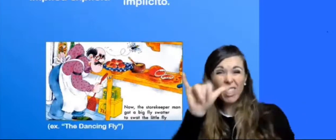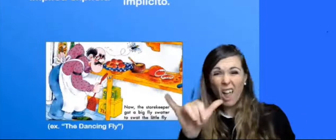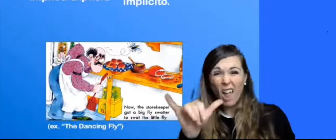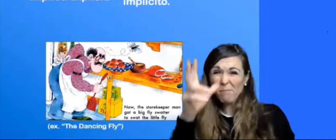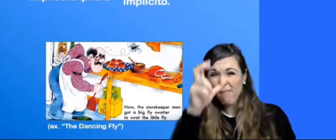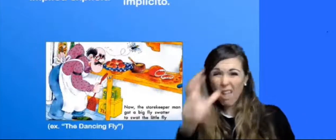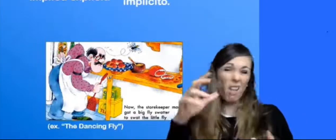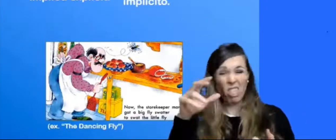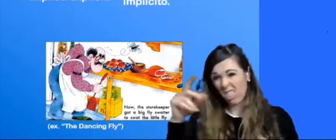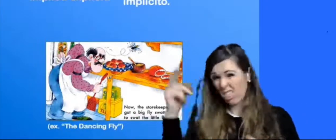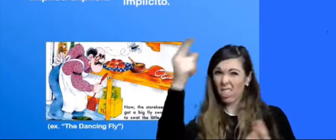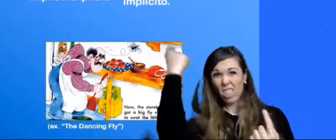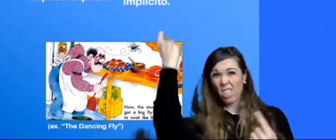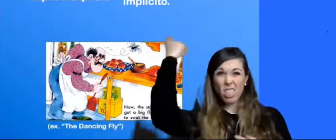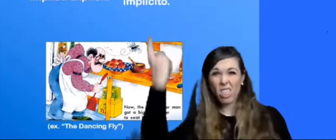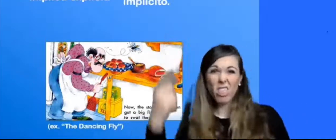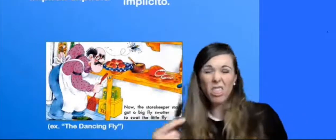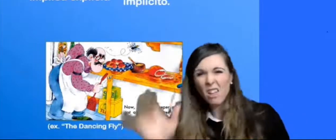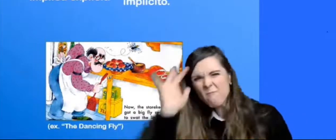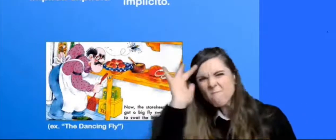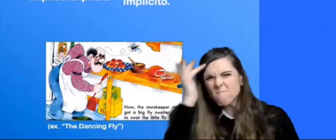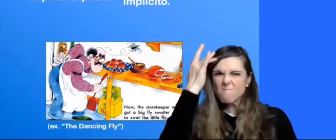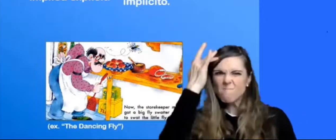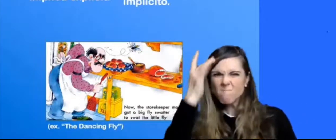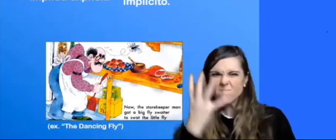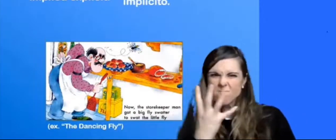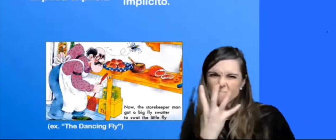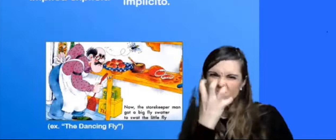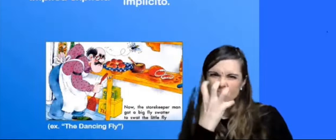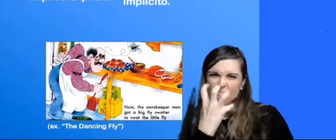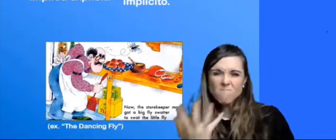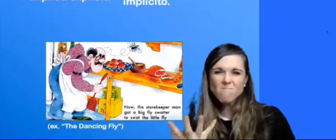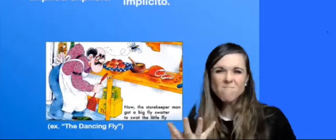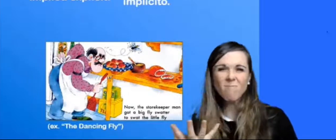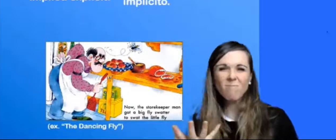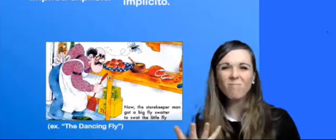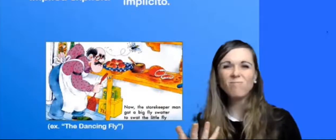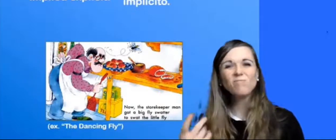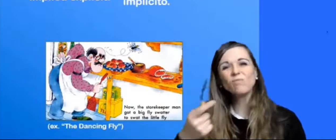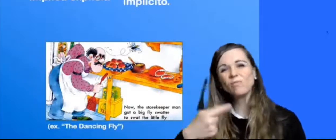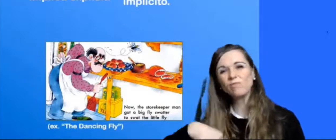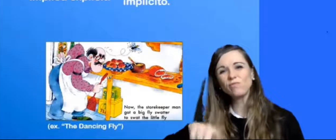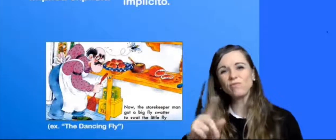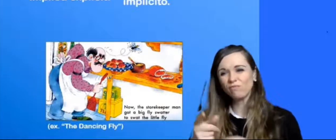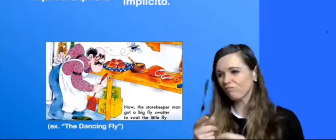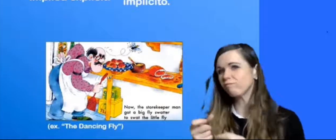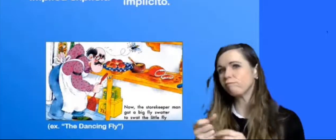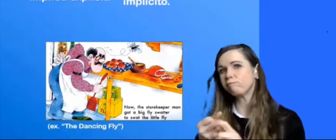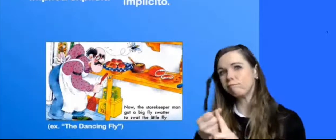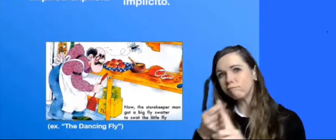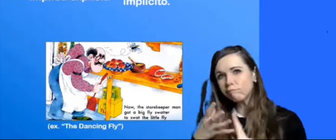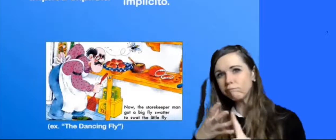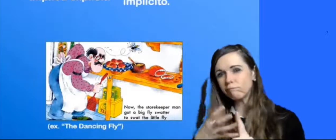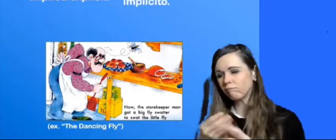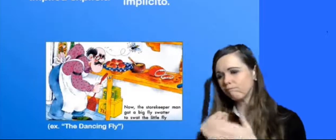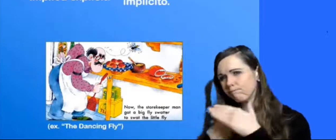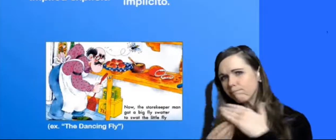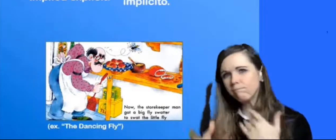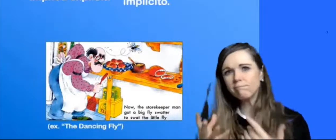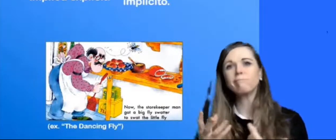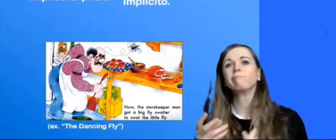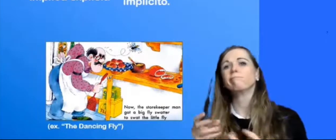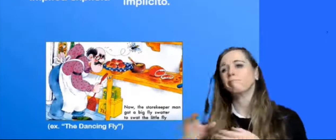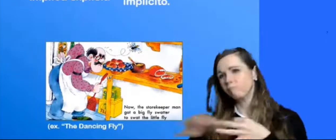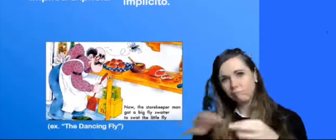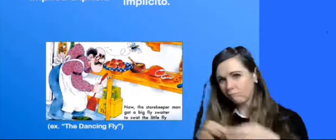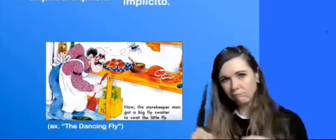well. And this man is mad because he was baking and this fly just won't leave him alone, and it